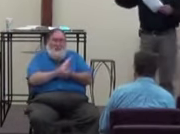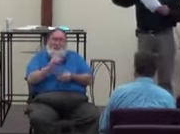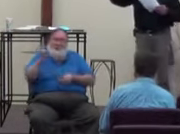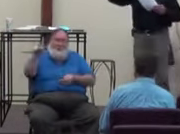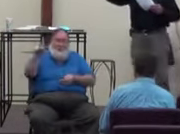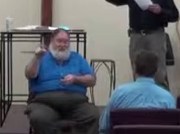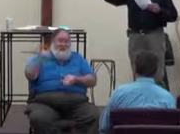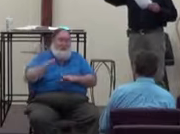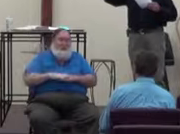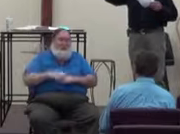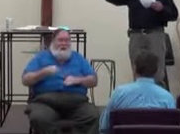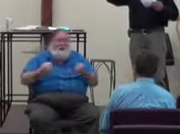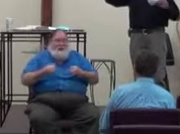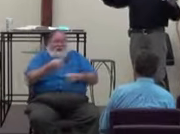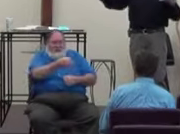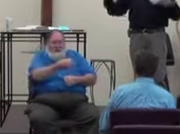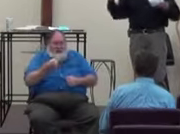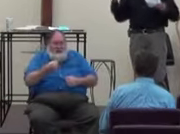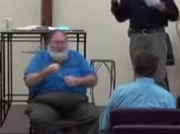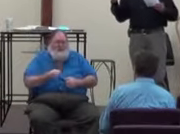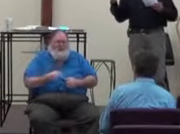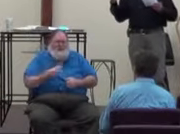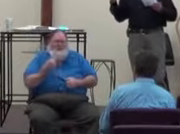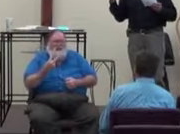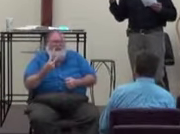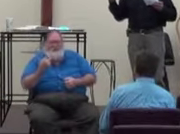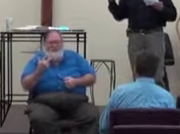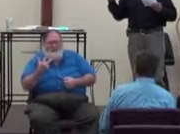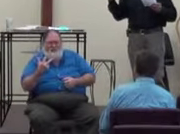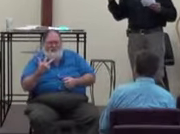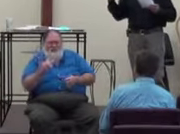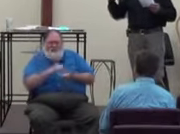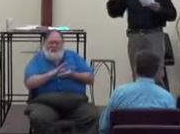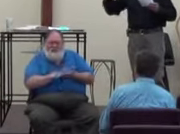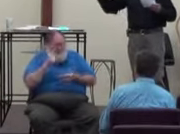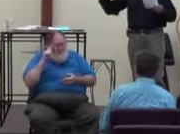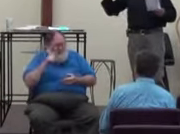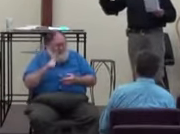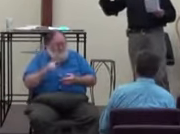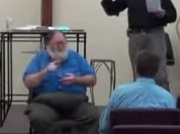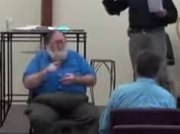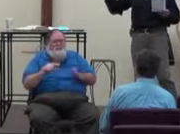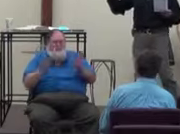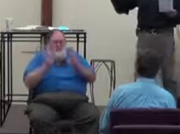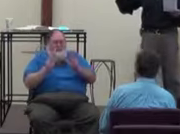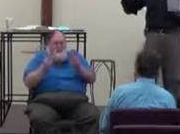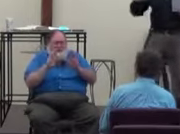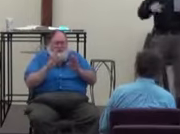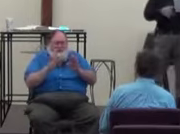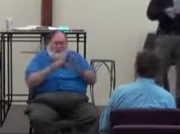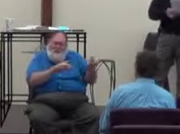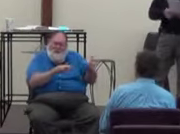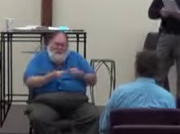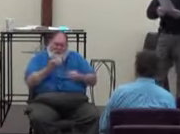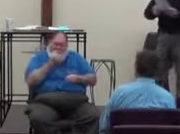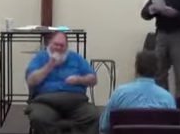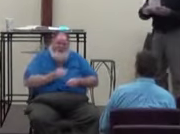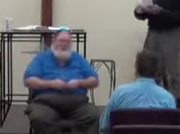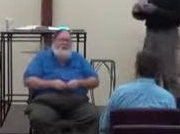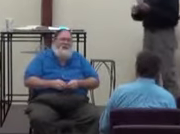you sign up on a Sunday on there and bring cookies and donuts and stuff in, and it helps the ministry there. What